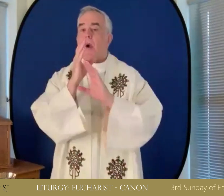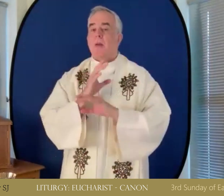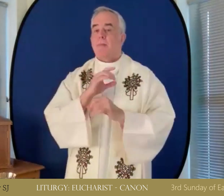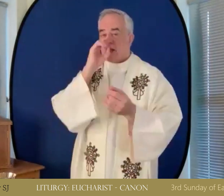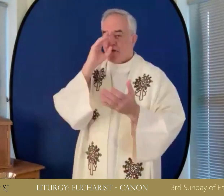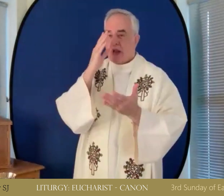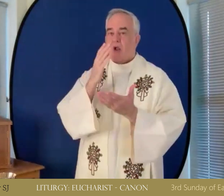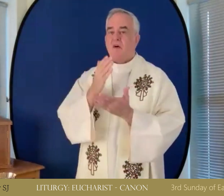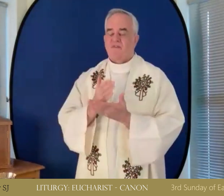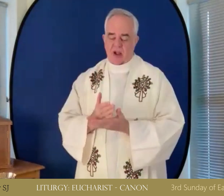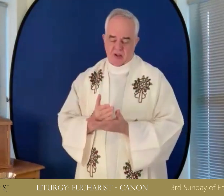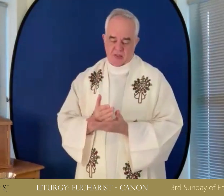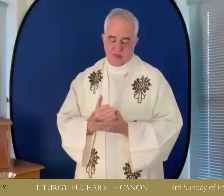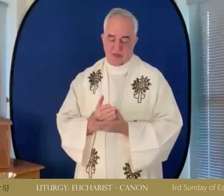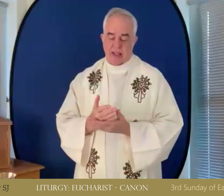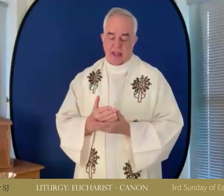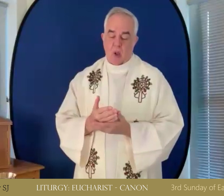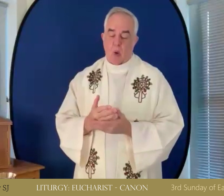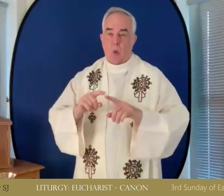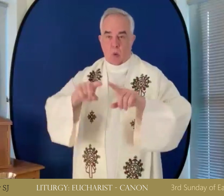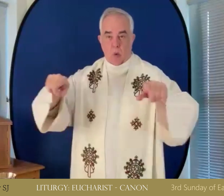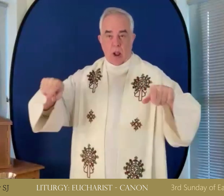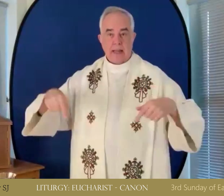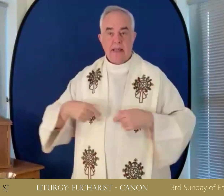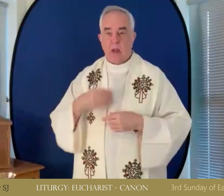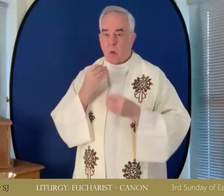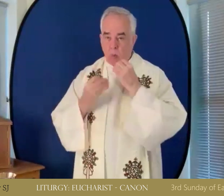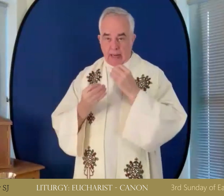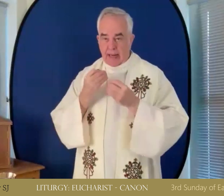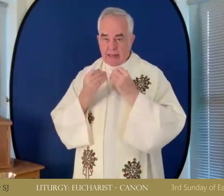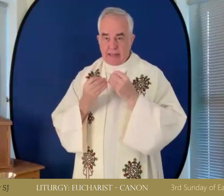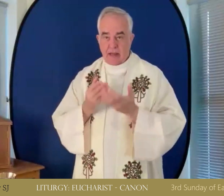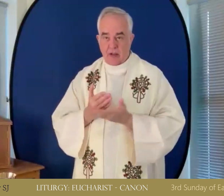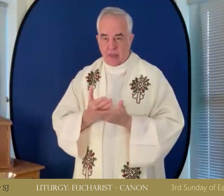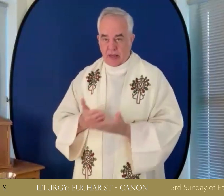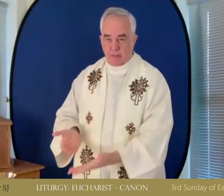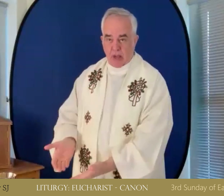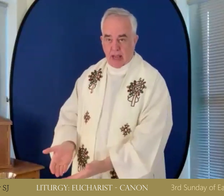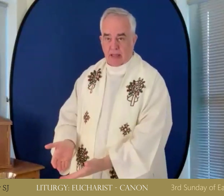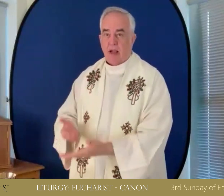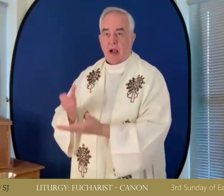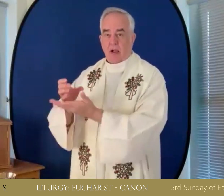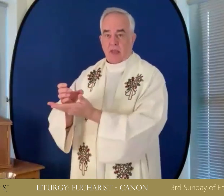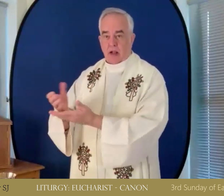The mystery of faith. When we eat this bread, this